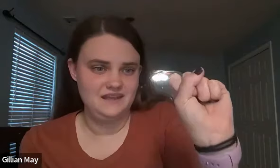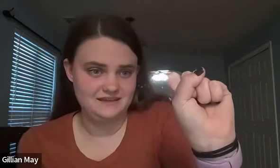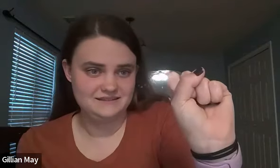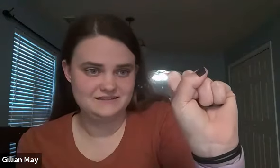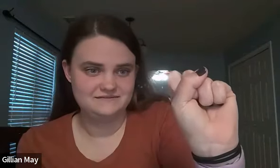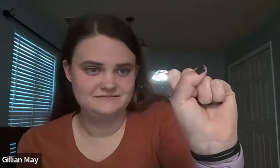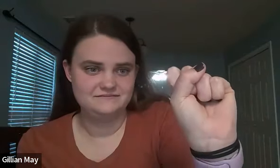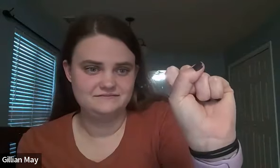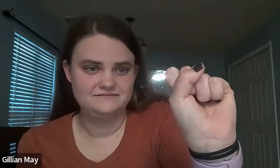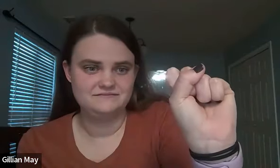S.